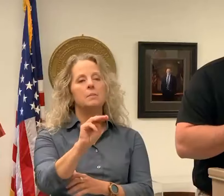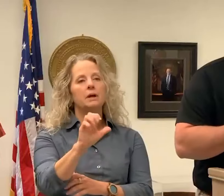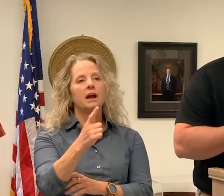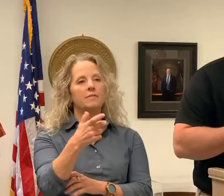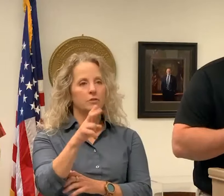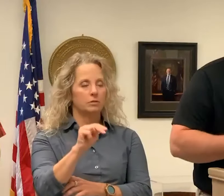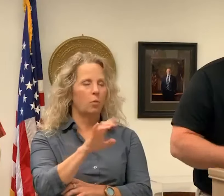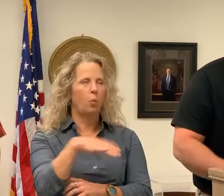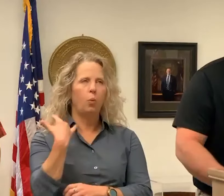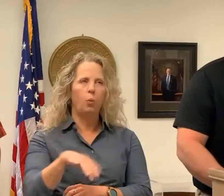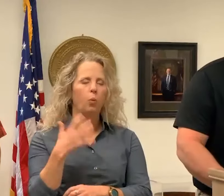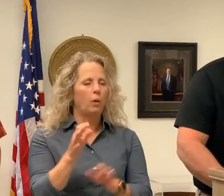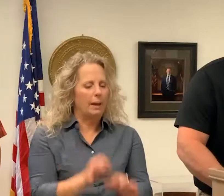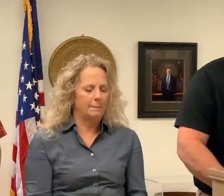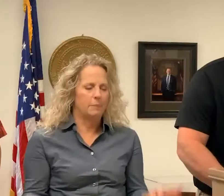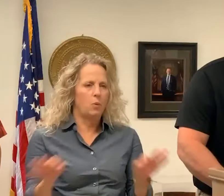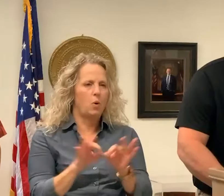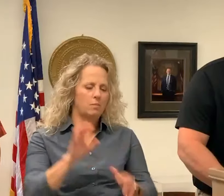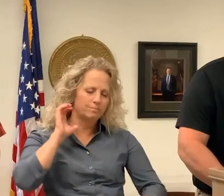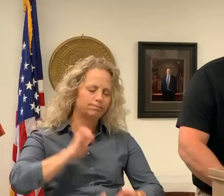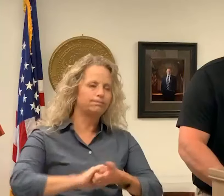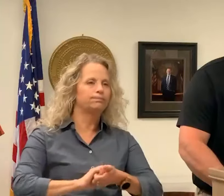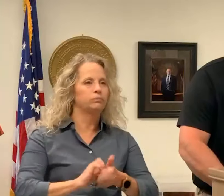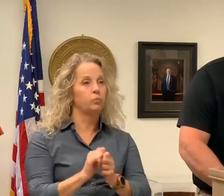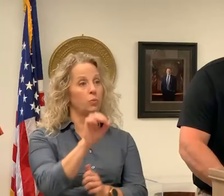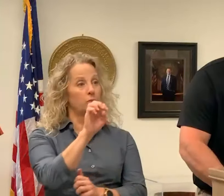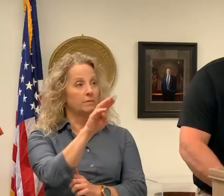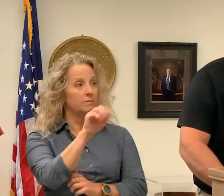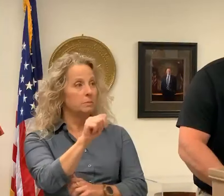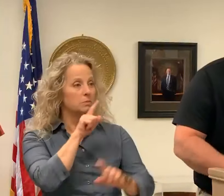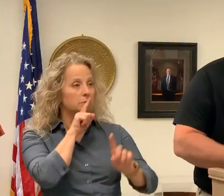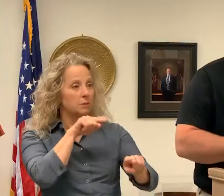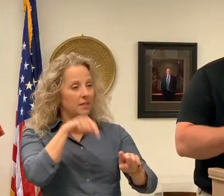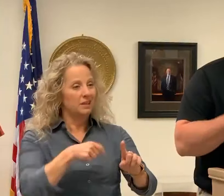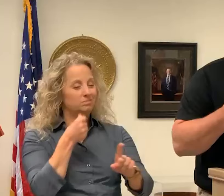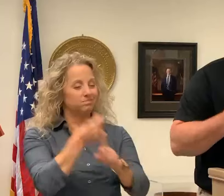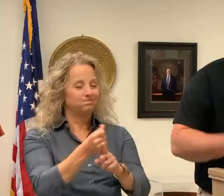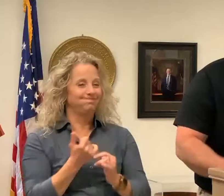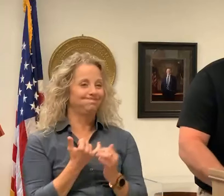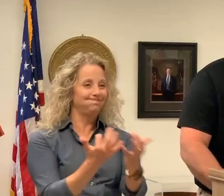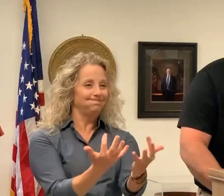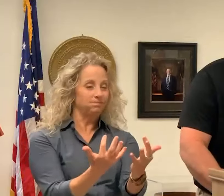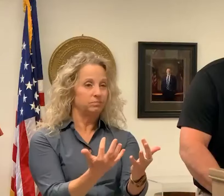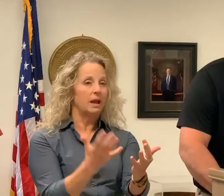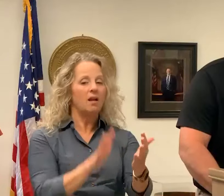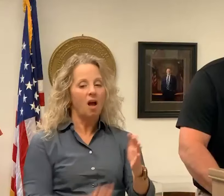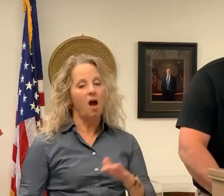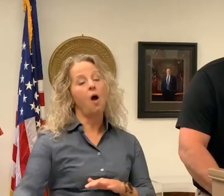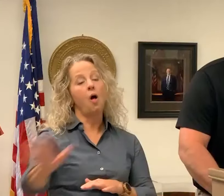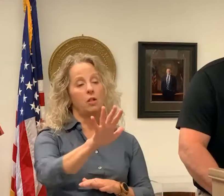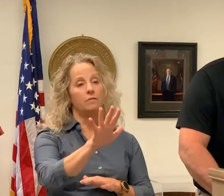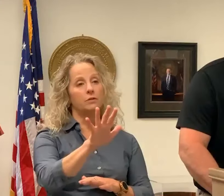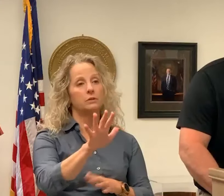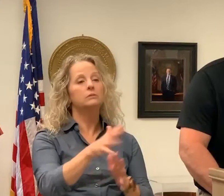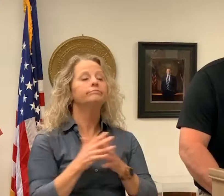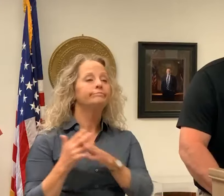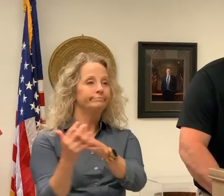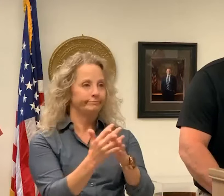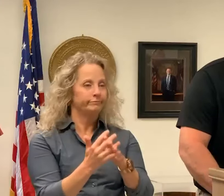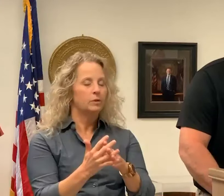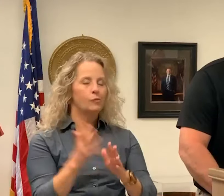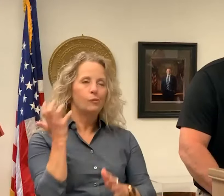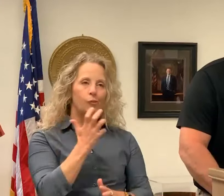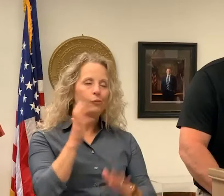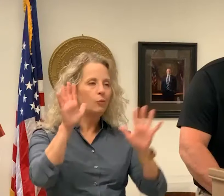key part of that. They've been such a key partner to FEMA in responding to this event and all events across the United States. So it's great to have her